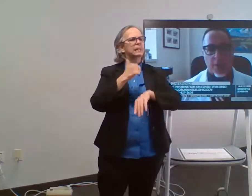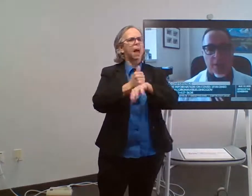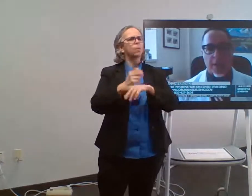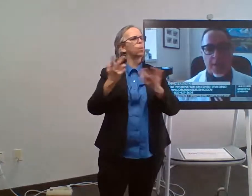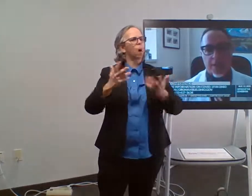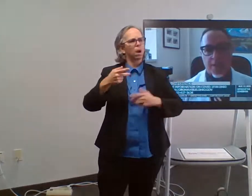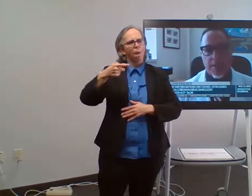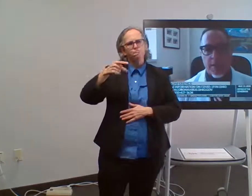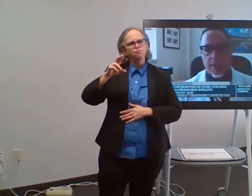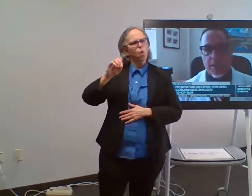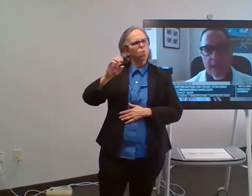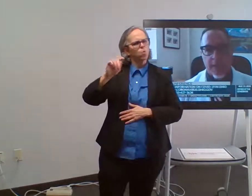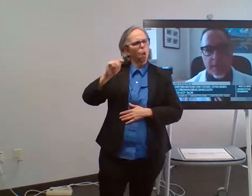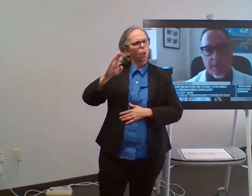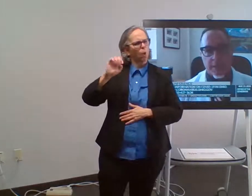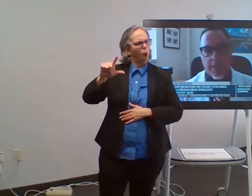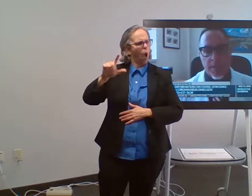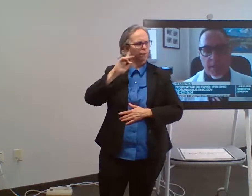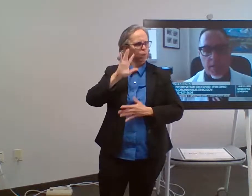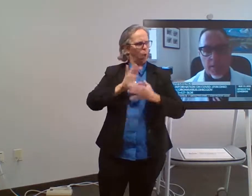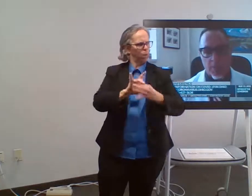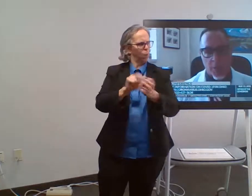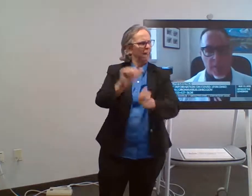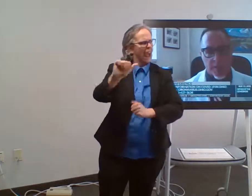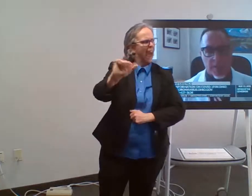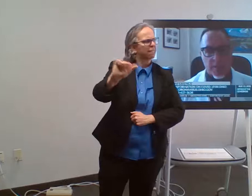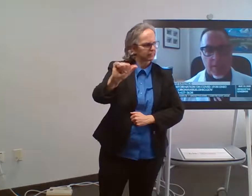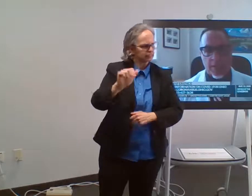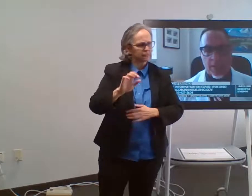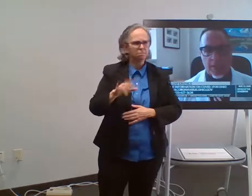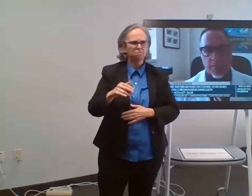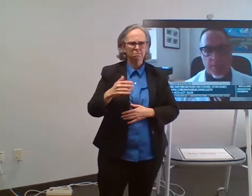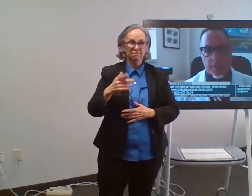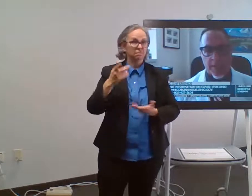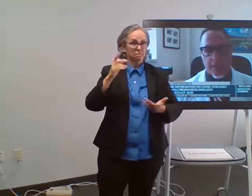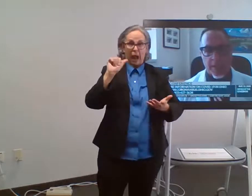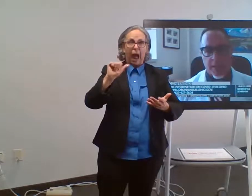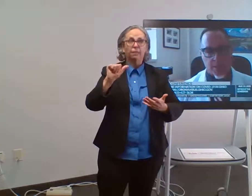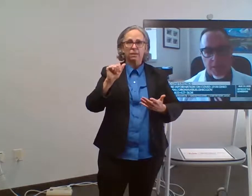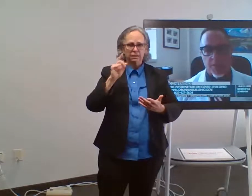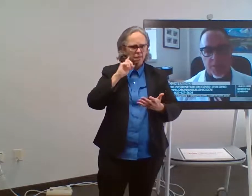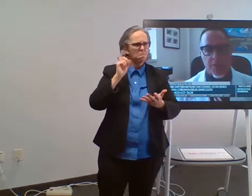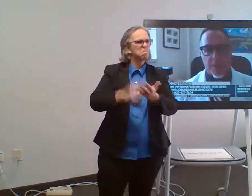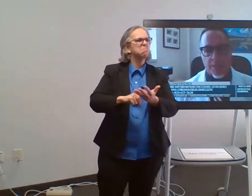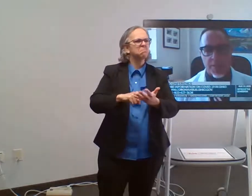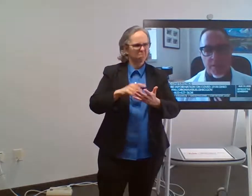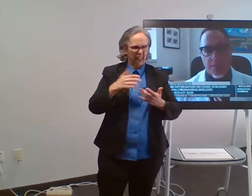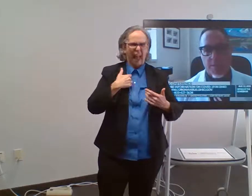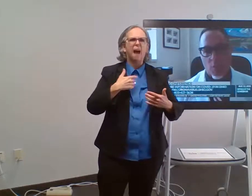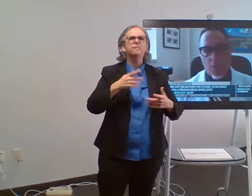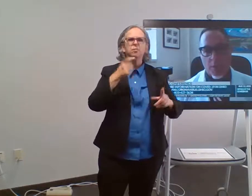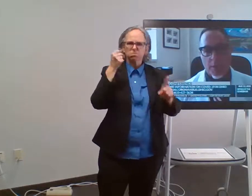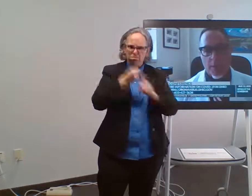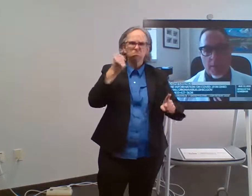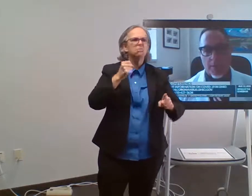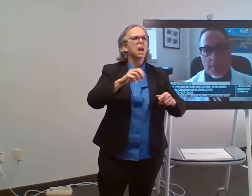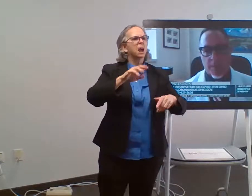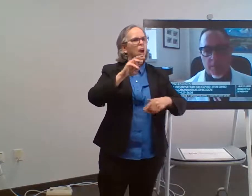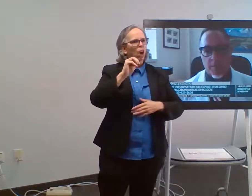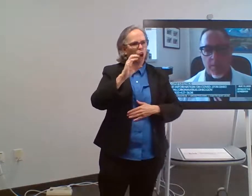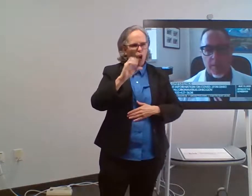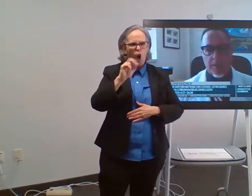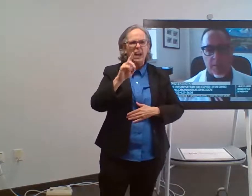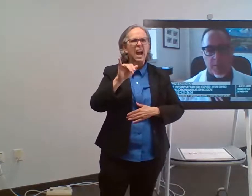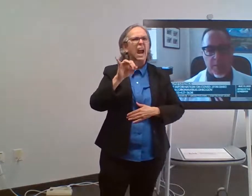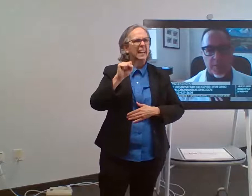found myocarditis in athletes through our testing. The percent continues to change as we see more, but